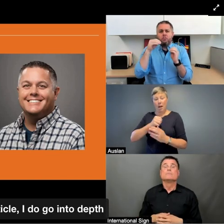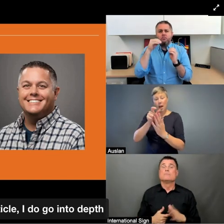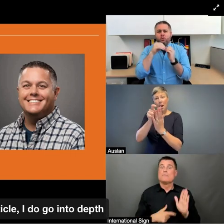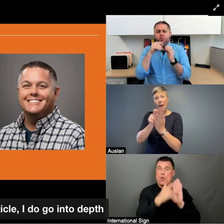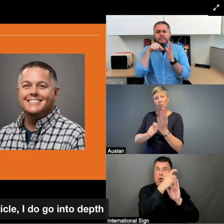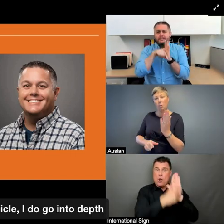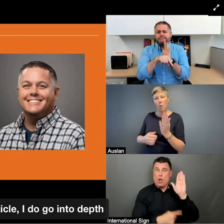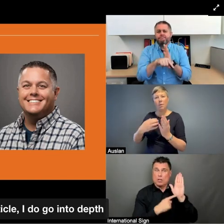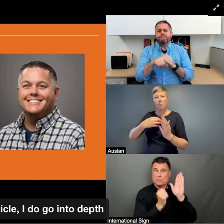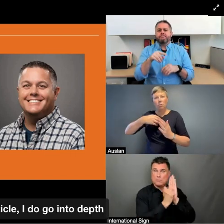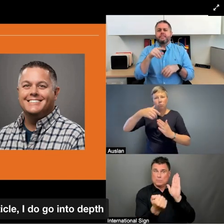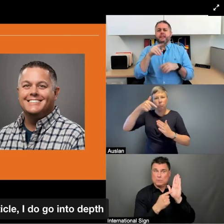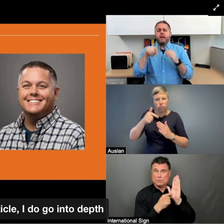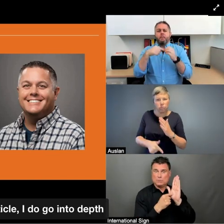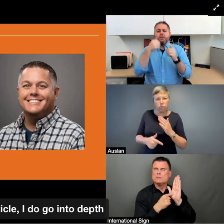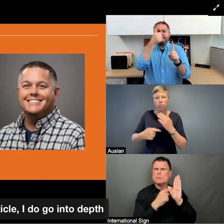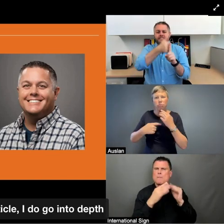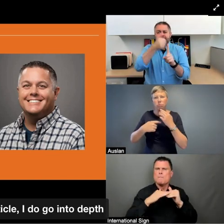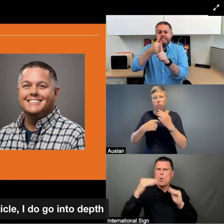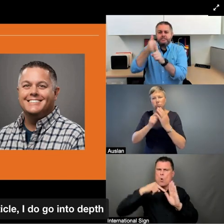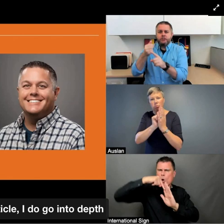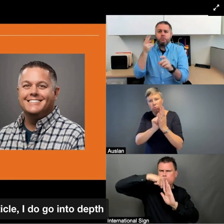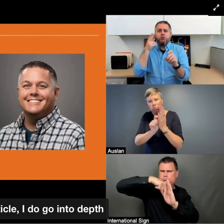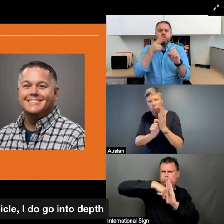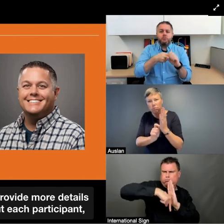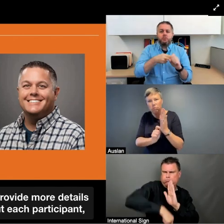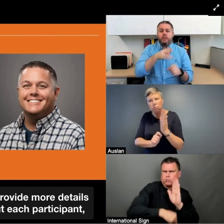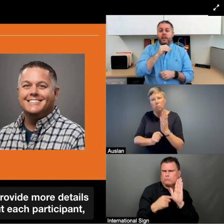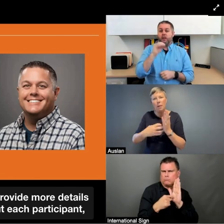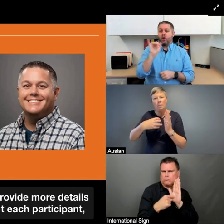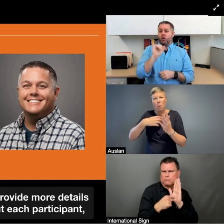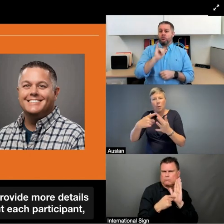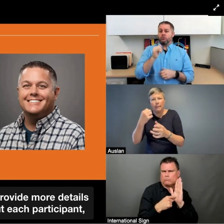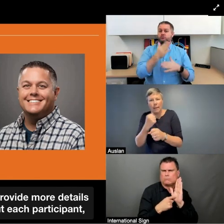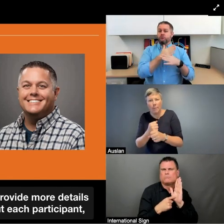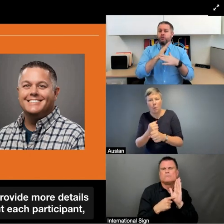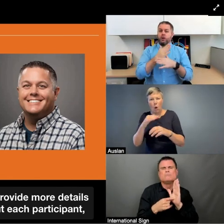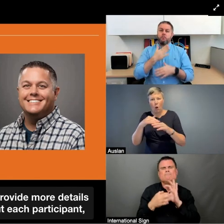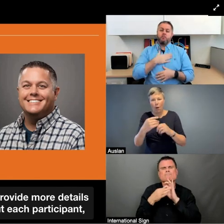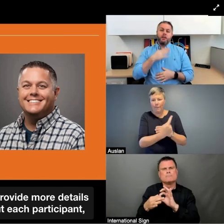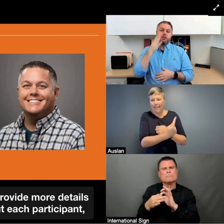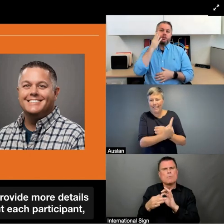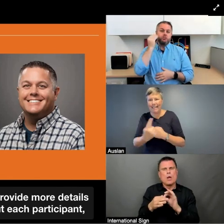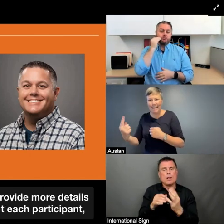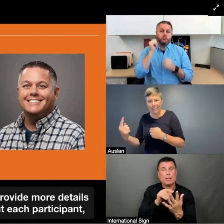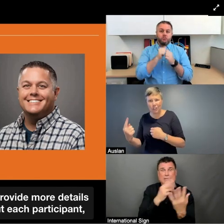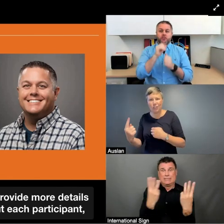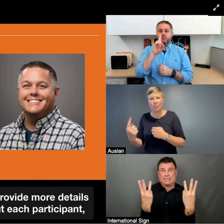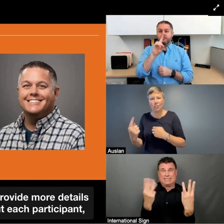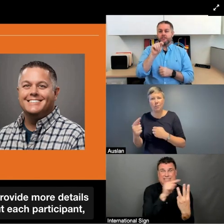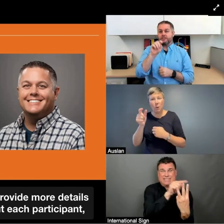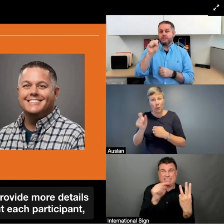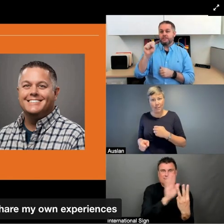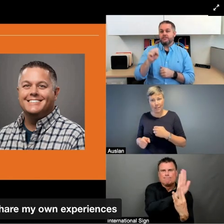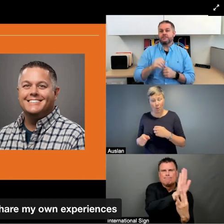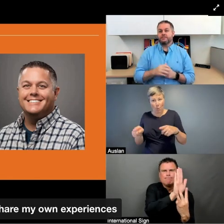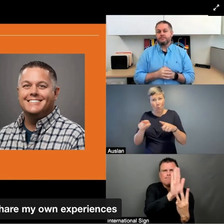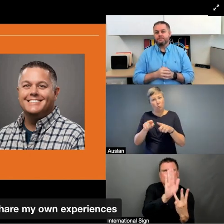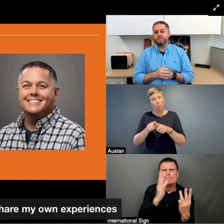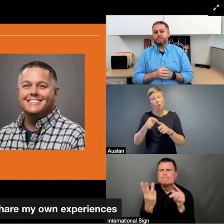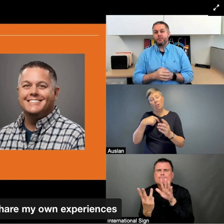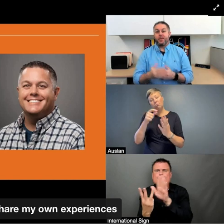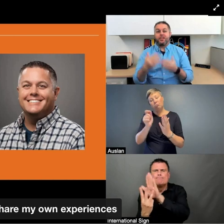In the article, I do go into depth and provide more details about each participant,